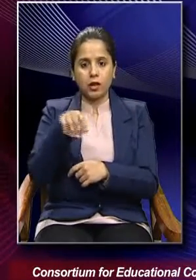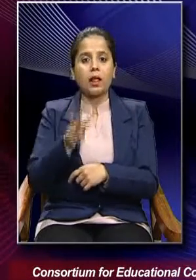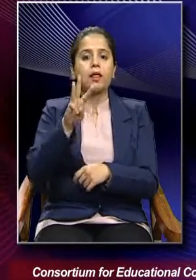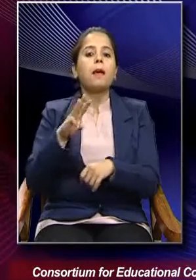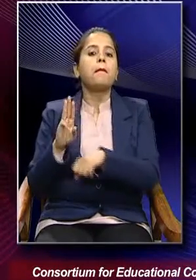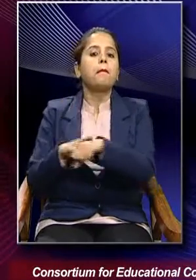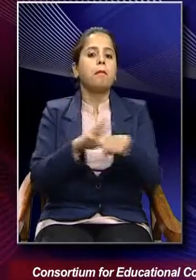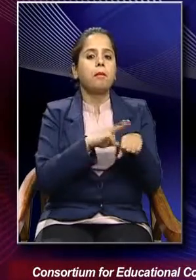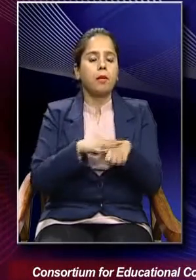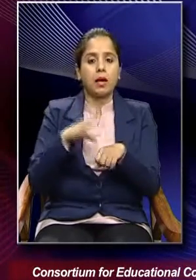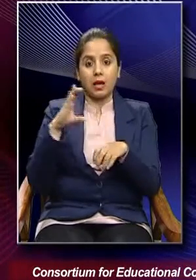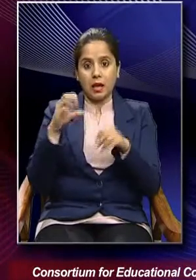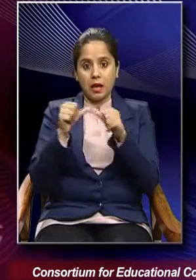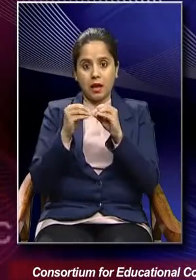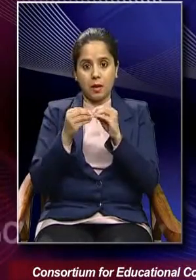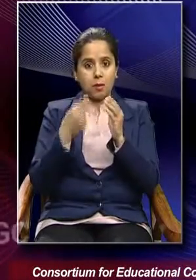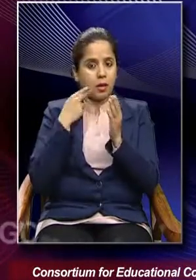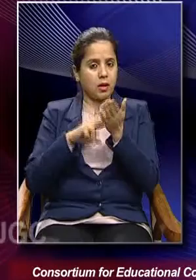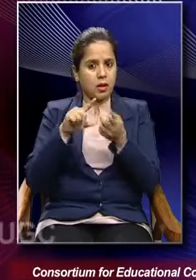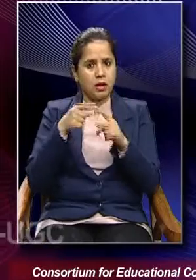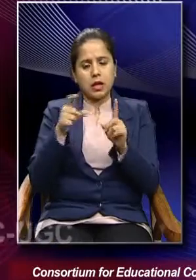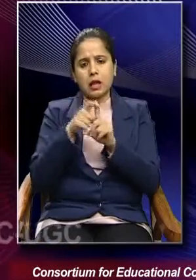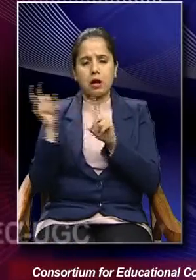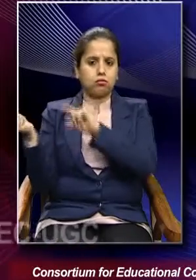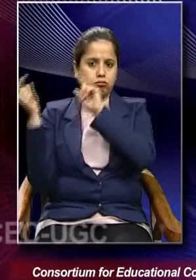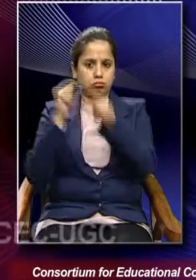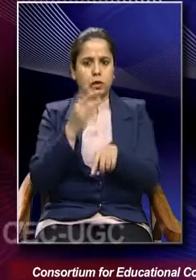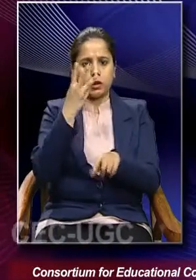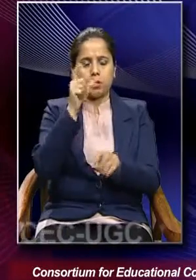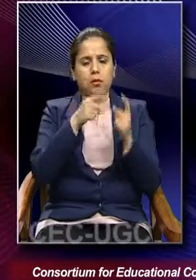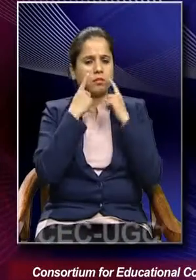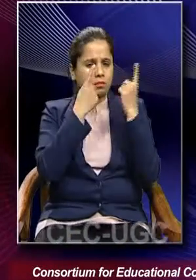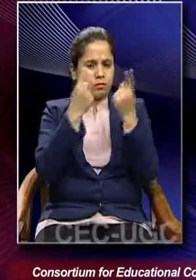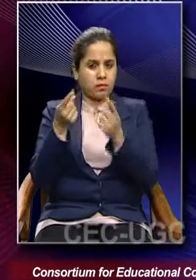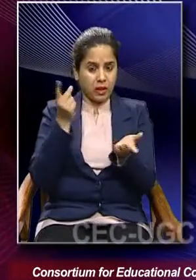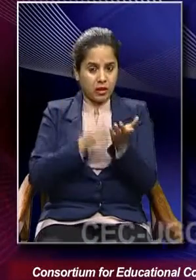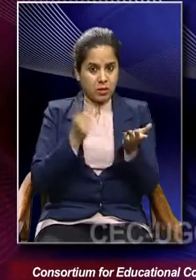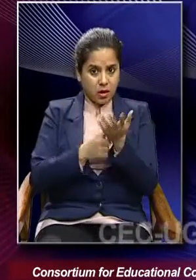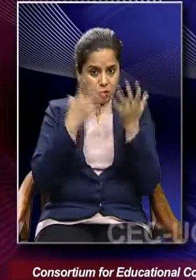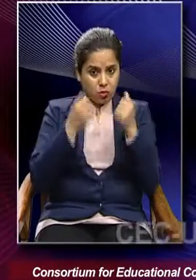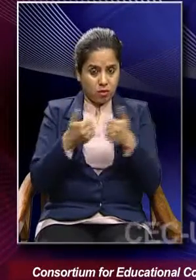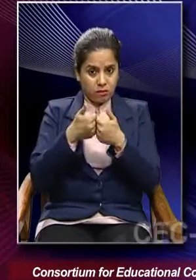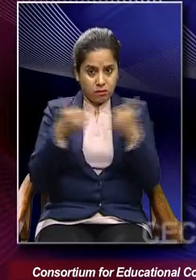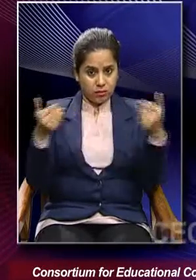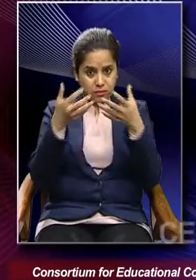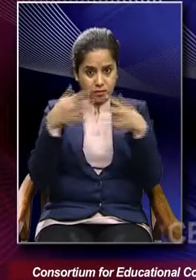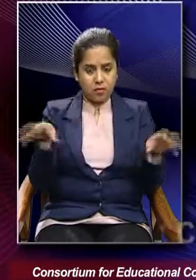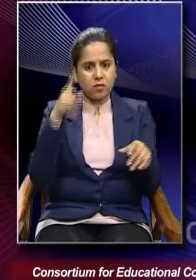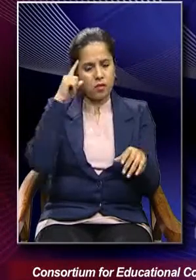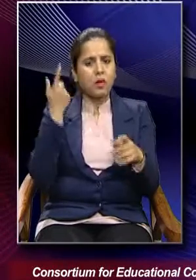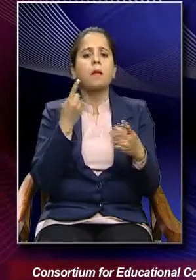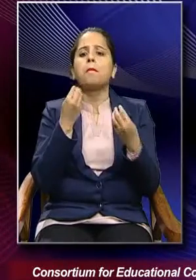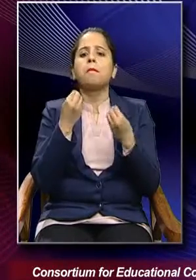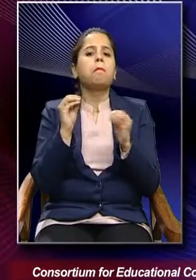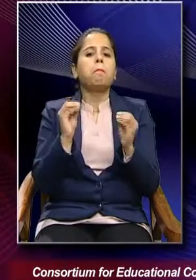3-member cabinet mission was sent to Delhi to examine this demand and suggest suitable